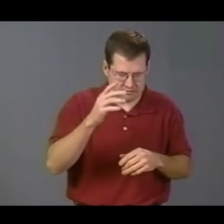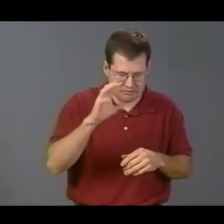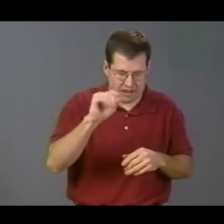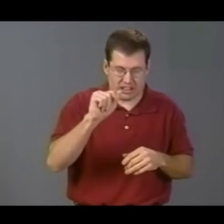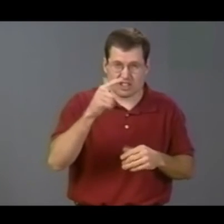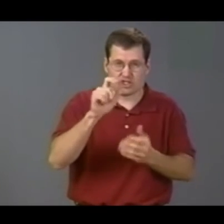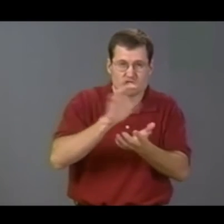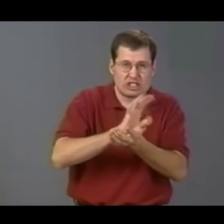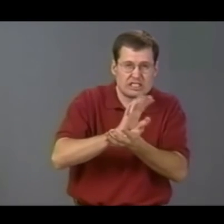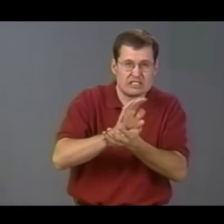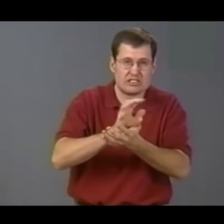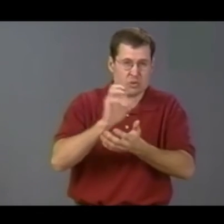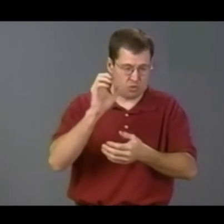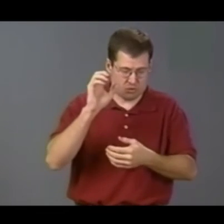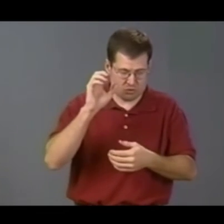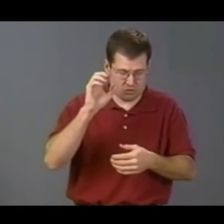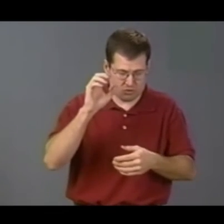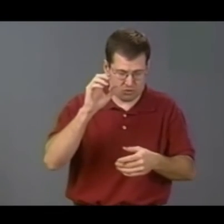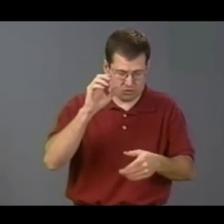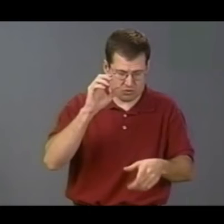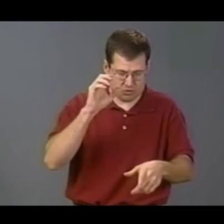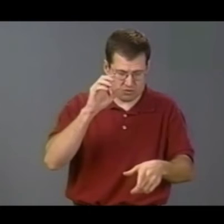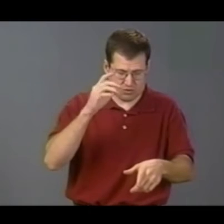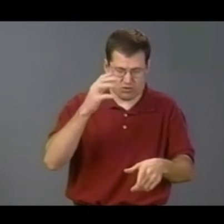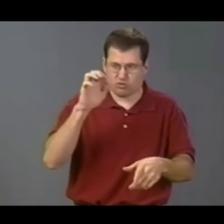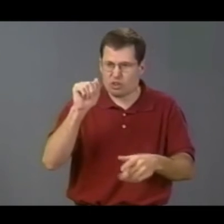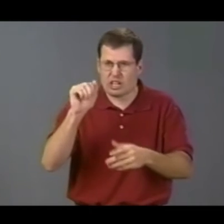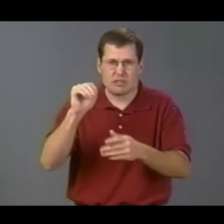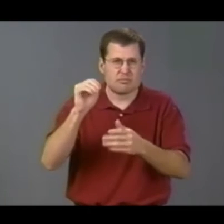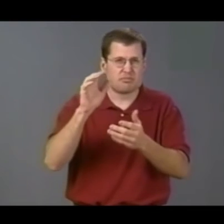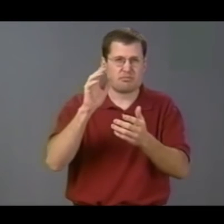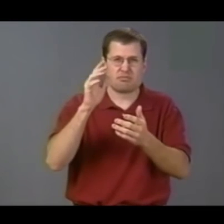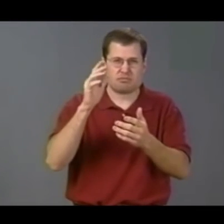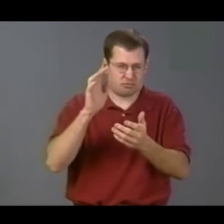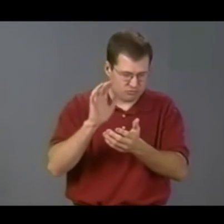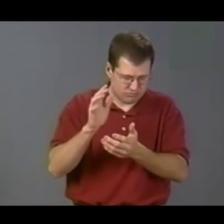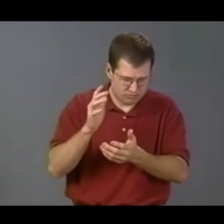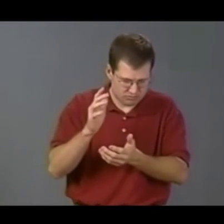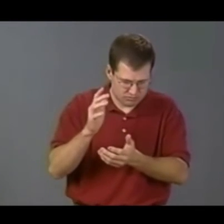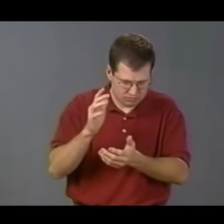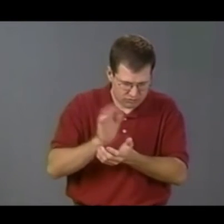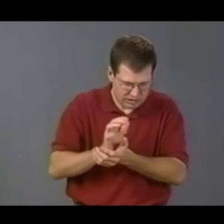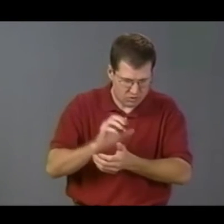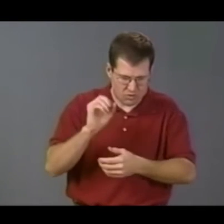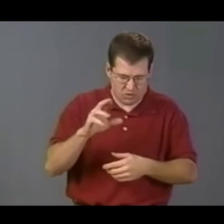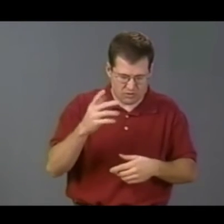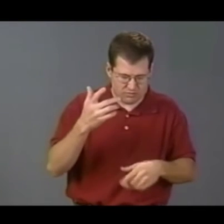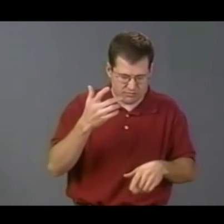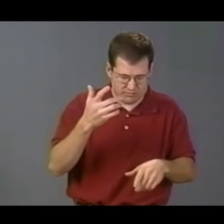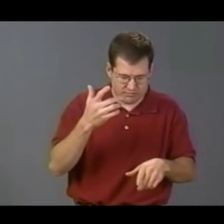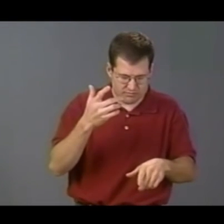it's important that they can reach it. Also, if they don't want to eat the food, you can always add cheese.